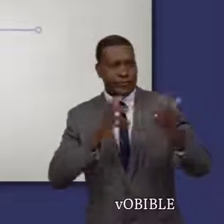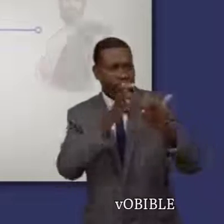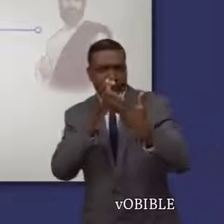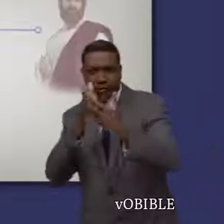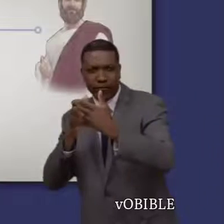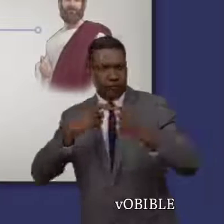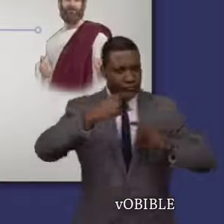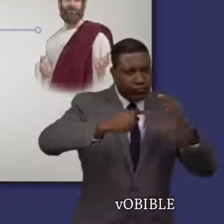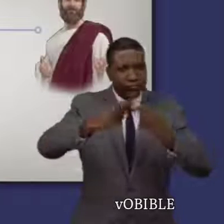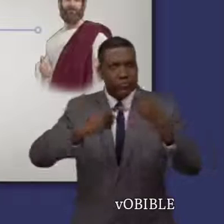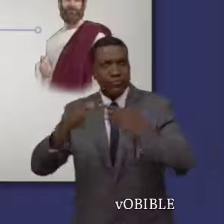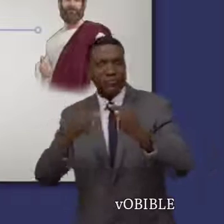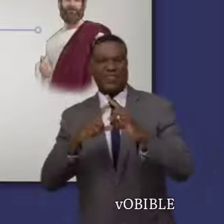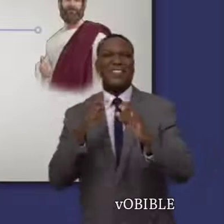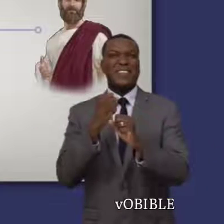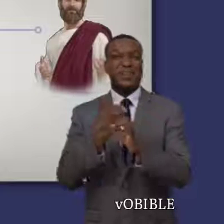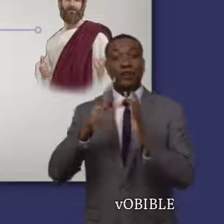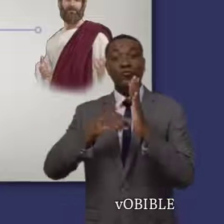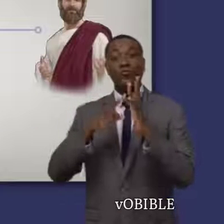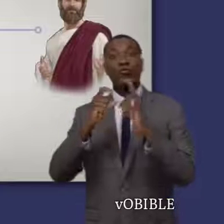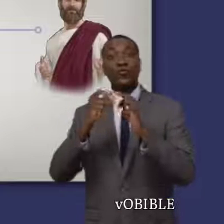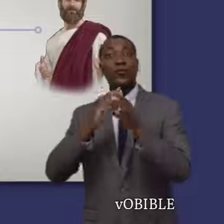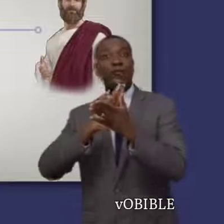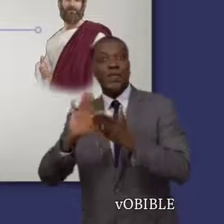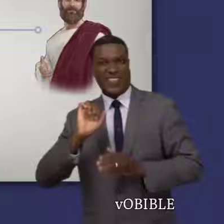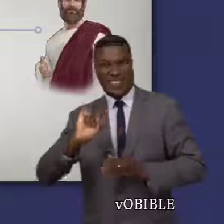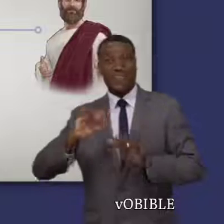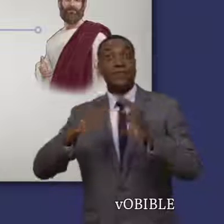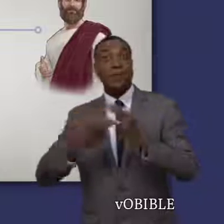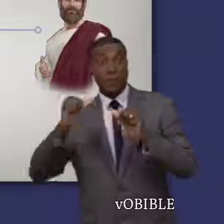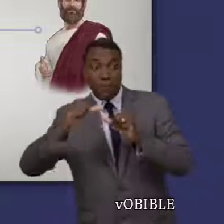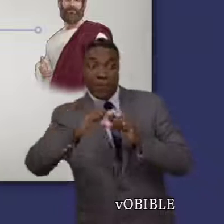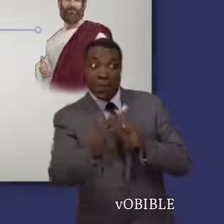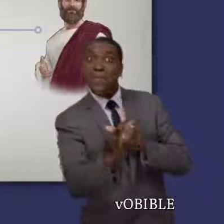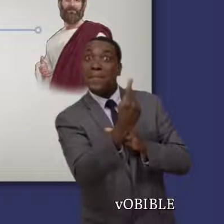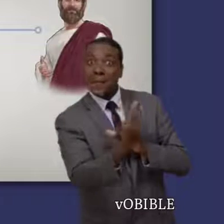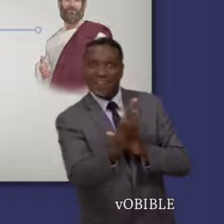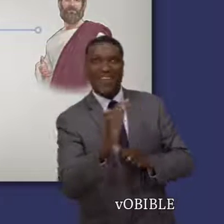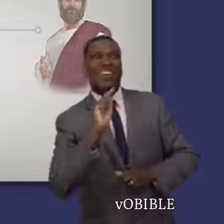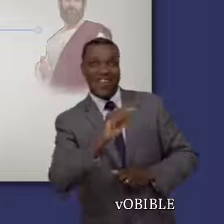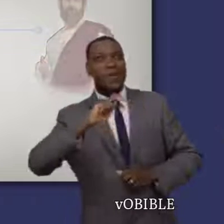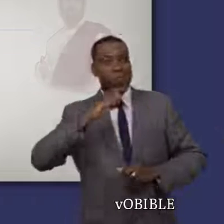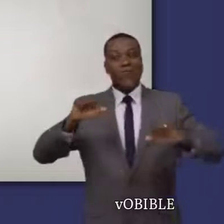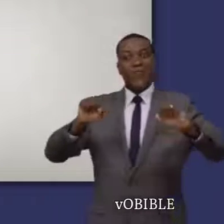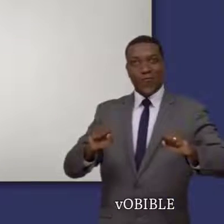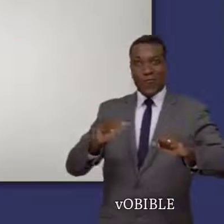produce the promised offspring, that is, Shiloh, the one to whom the obedience of the peoples will